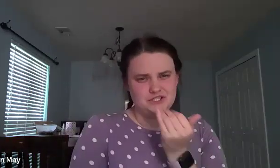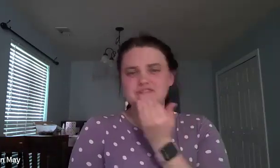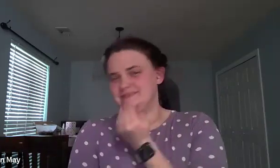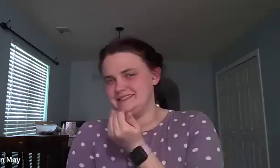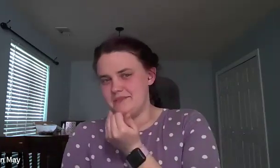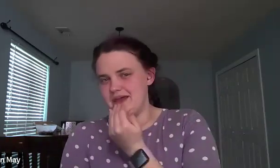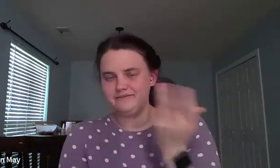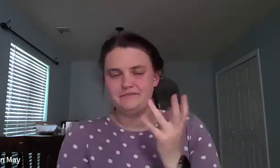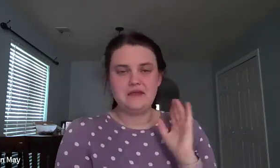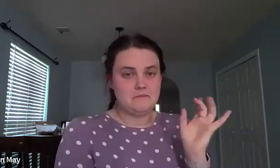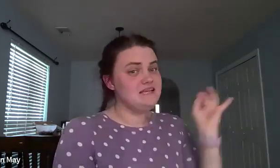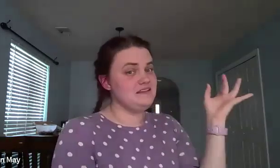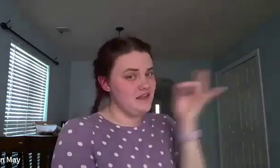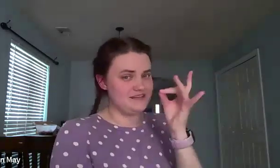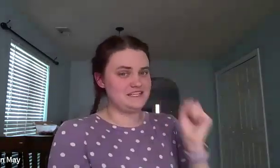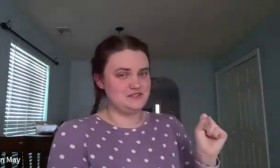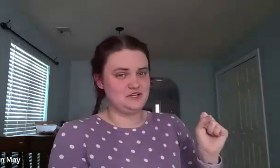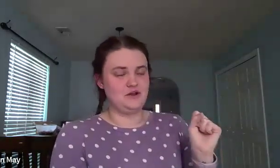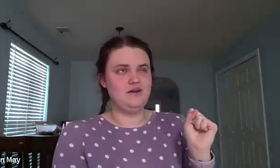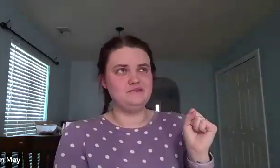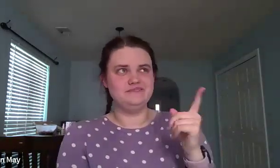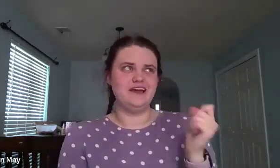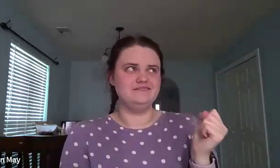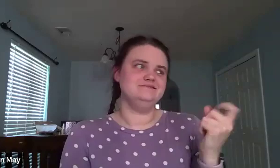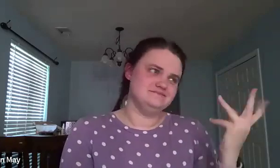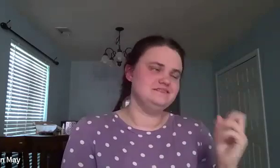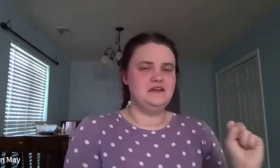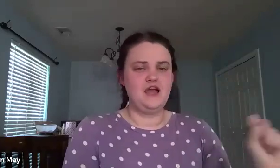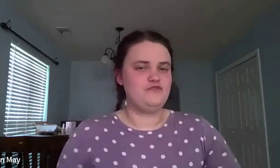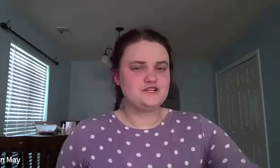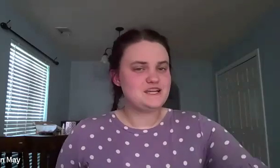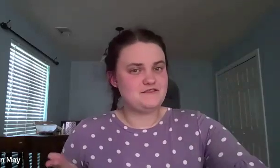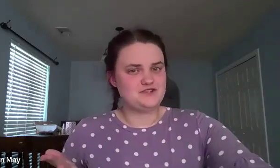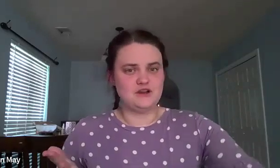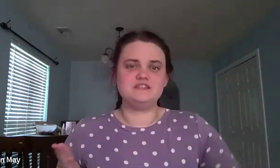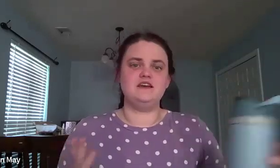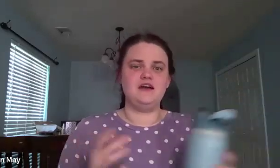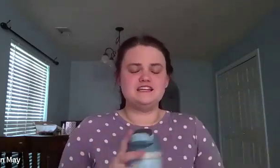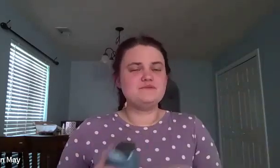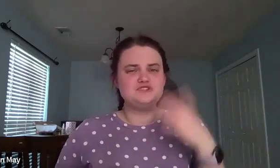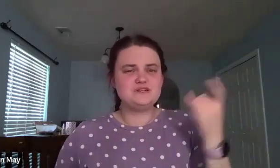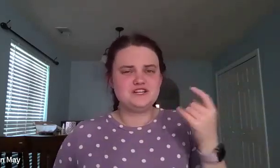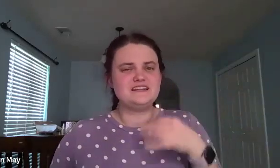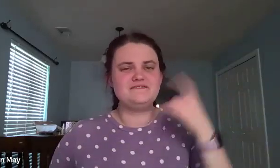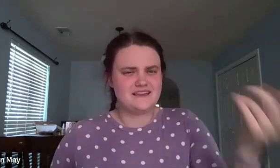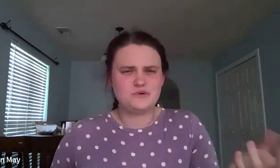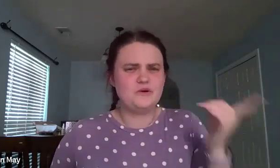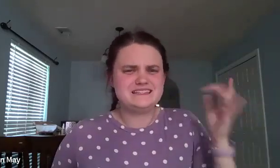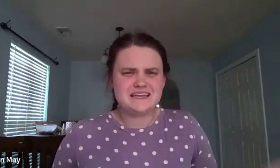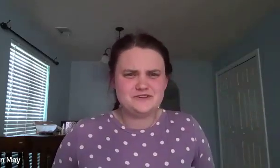sugar diabetic. Makes a lot of sense when you go, oh yeah. The first time I ever saw it, I was like, because I was always curious, and I finally asked them, what is the sign